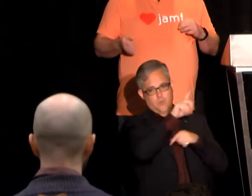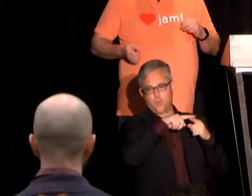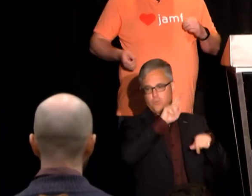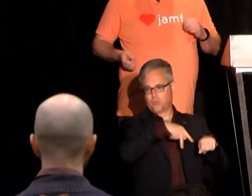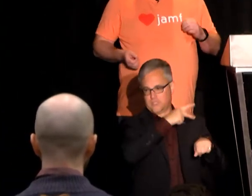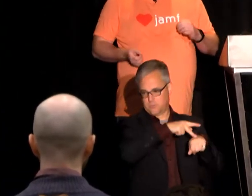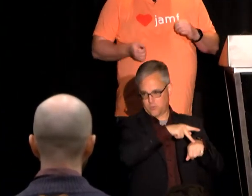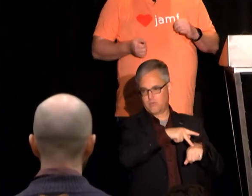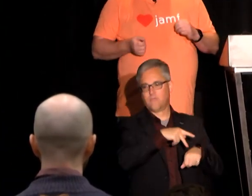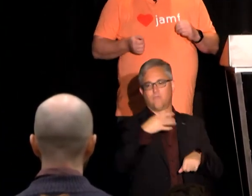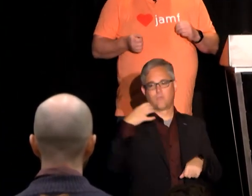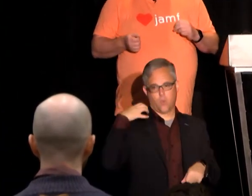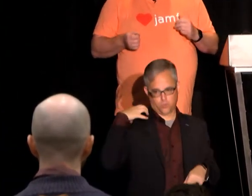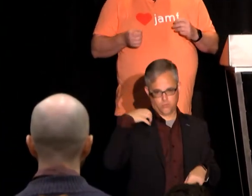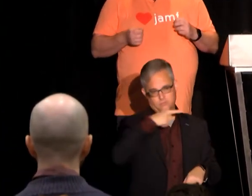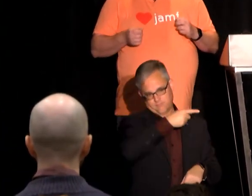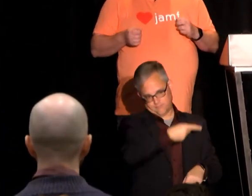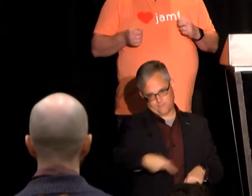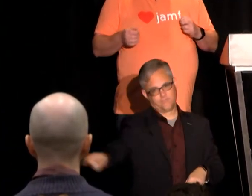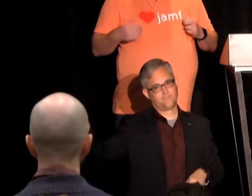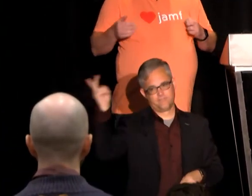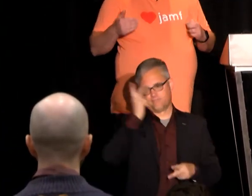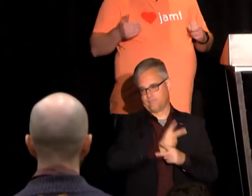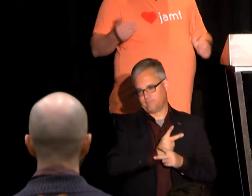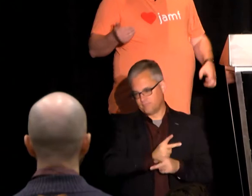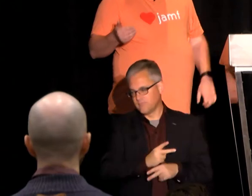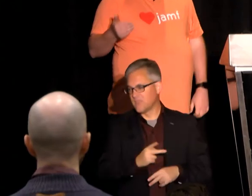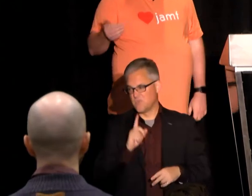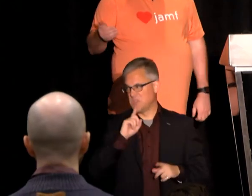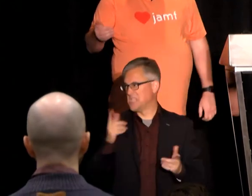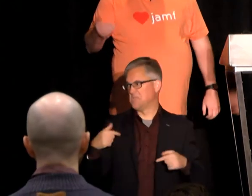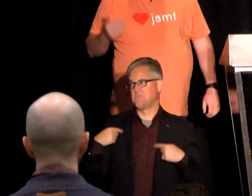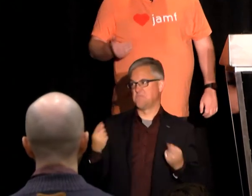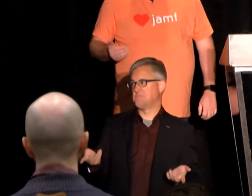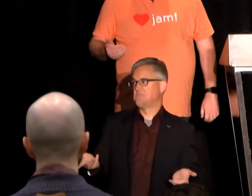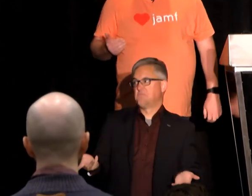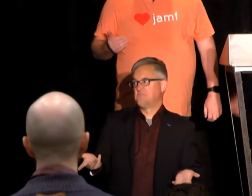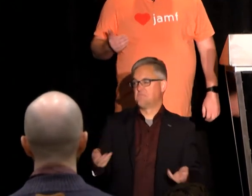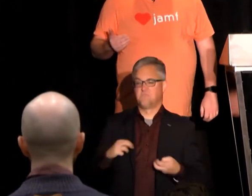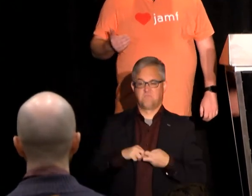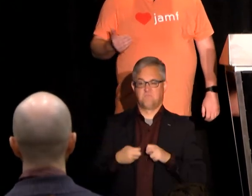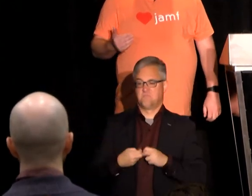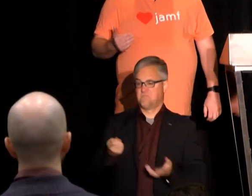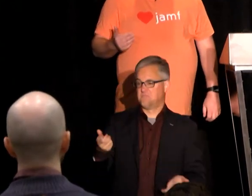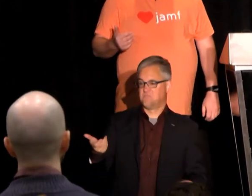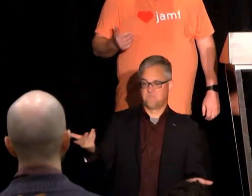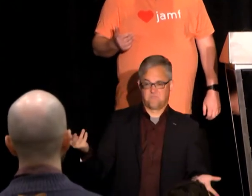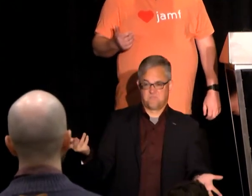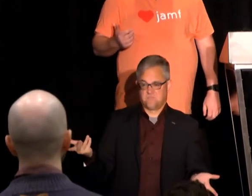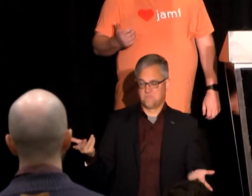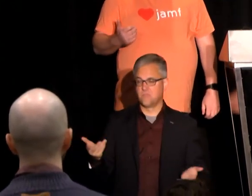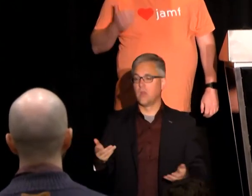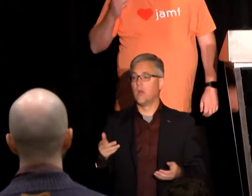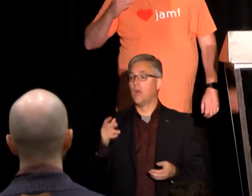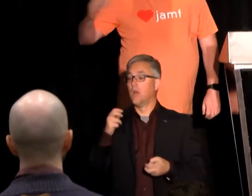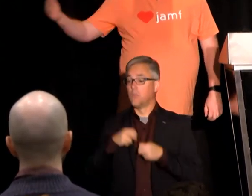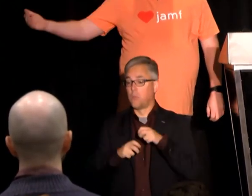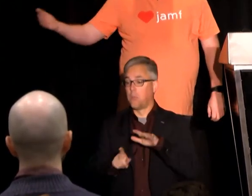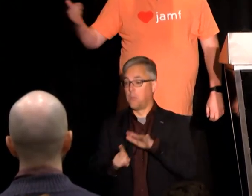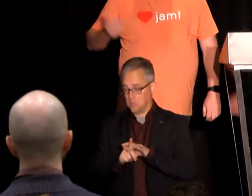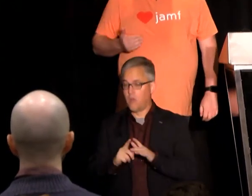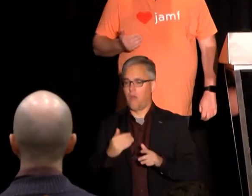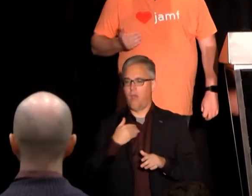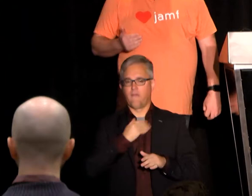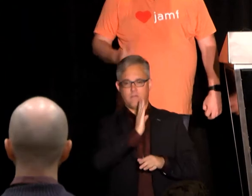tech coaches as well. We haven't really had an issue with recovery of iPads, but when we do, we have a channel with our